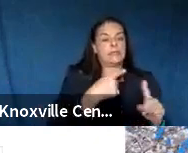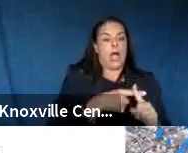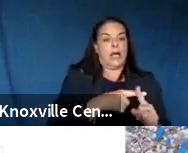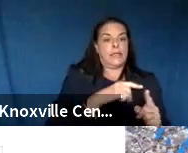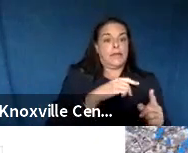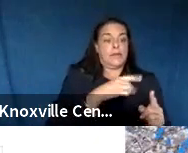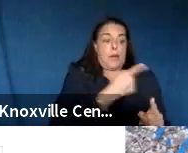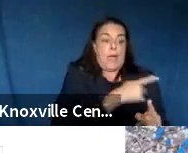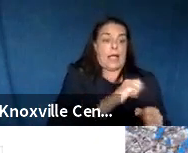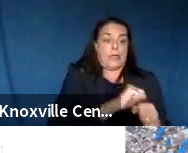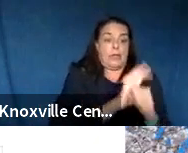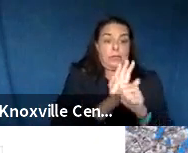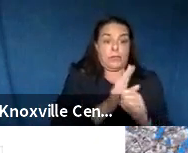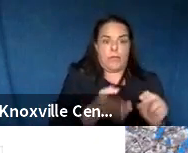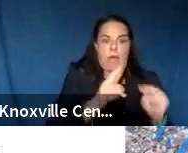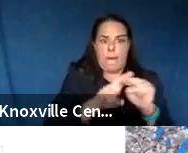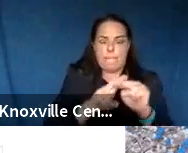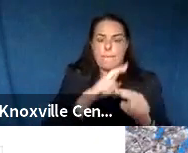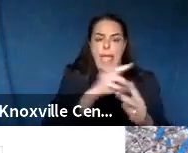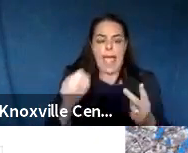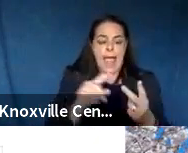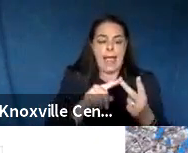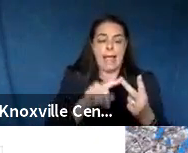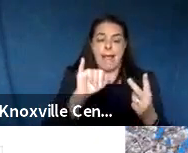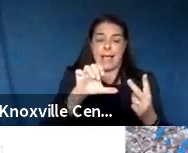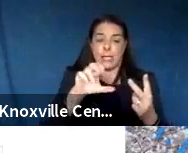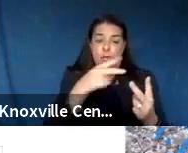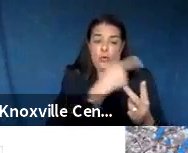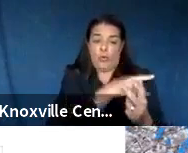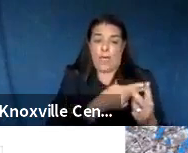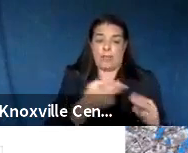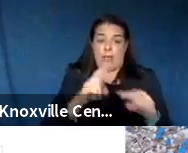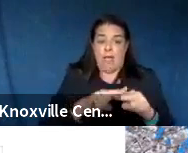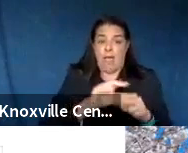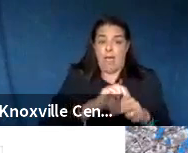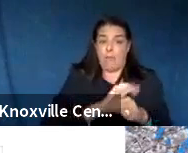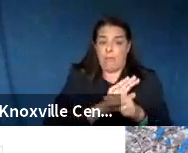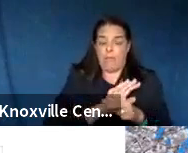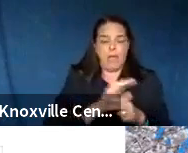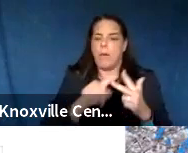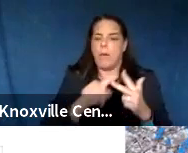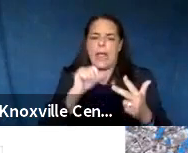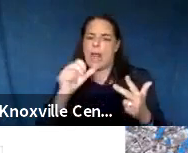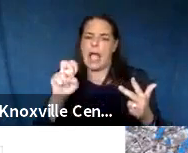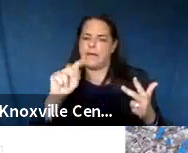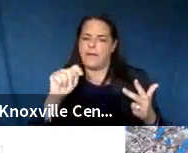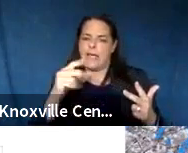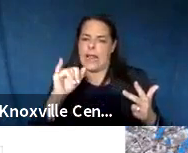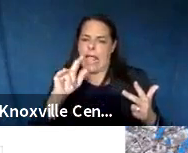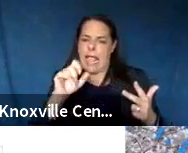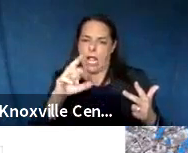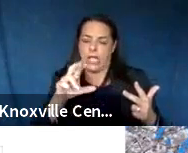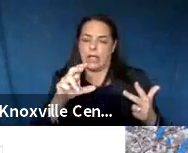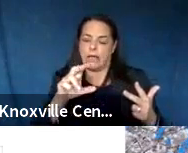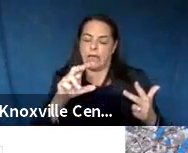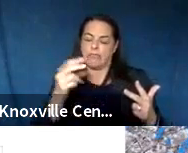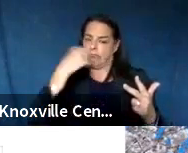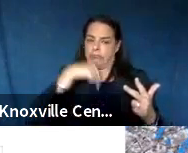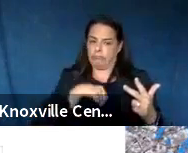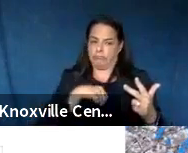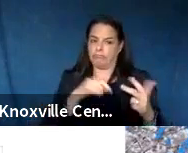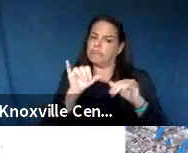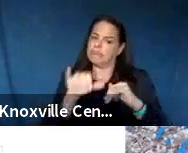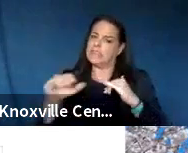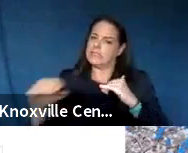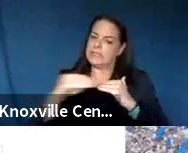and ICU patients, but not ventilated patients. After speaking with our hospital partners, they stated this benchmark should be represented